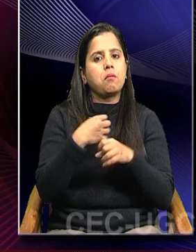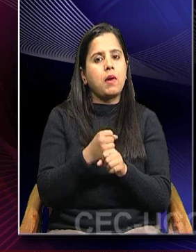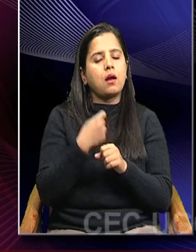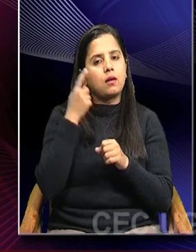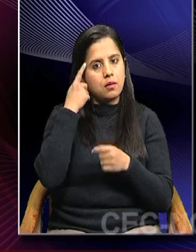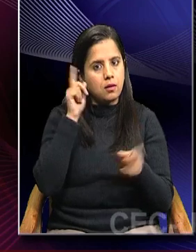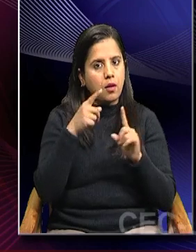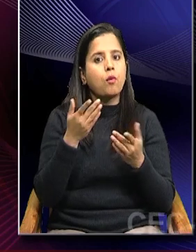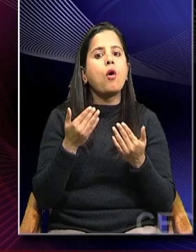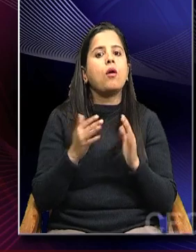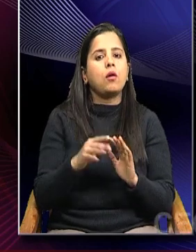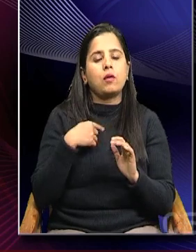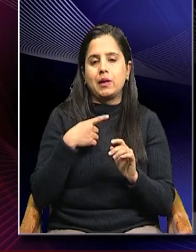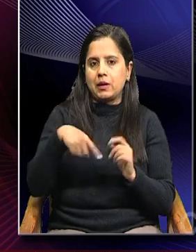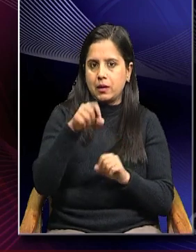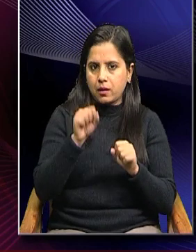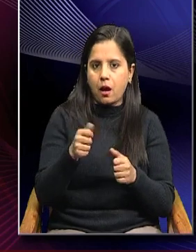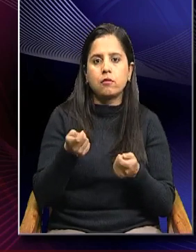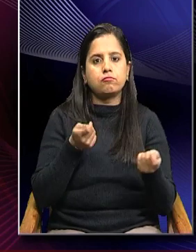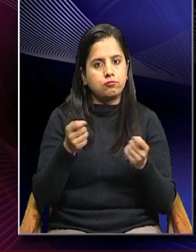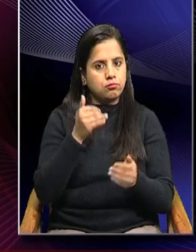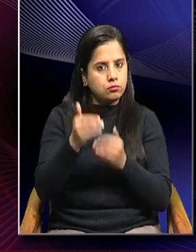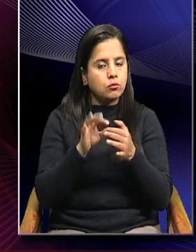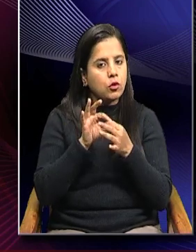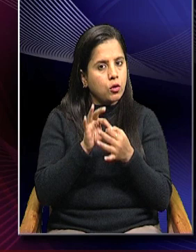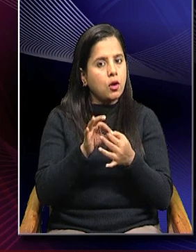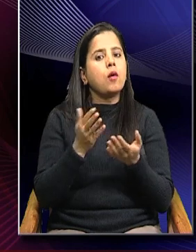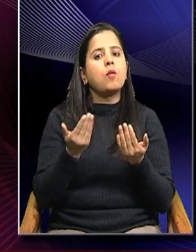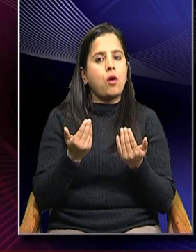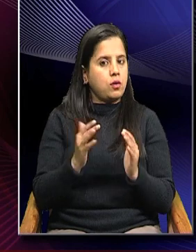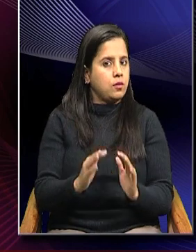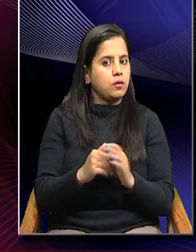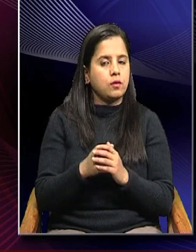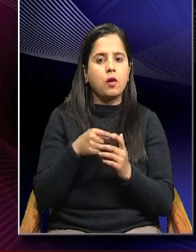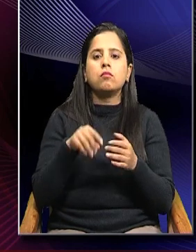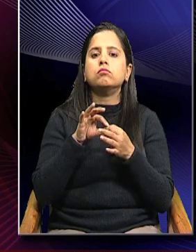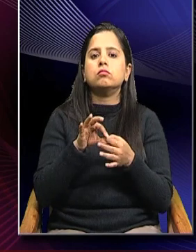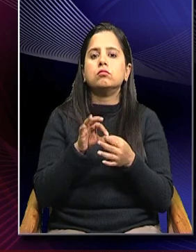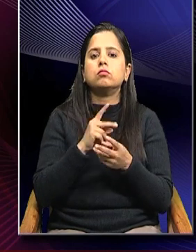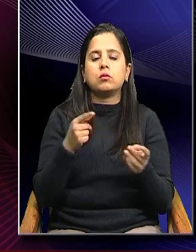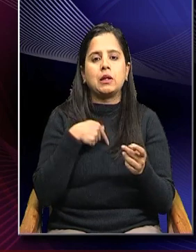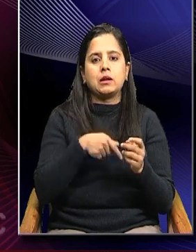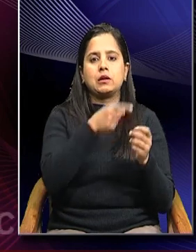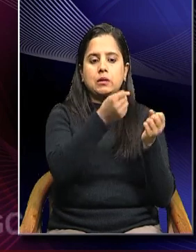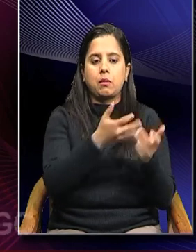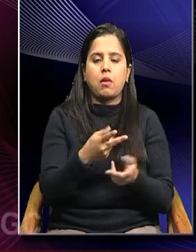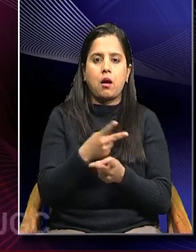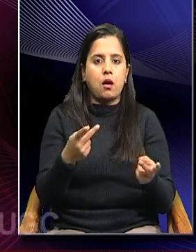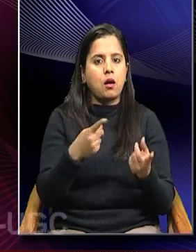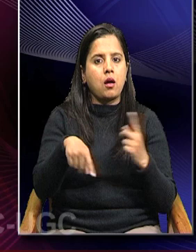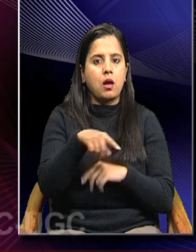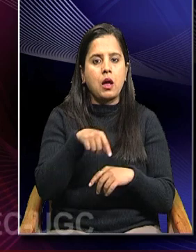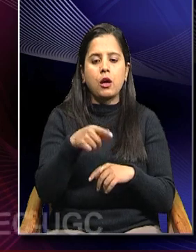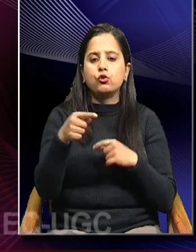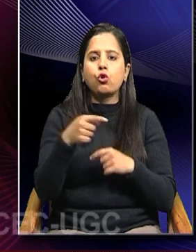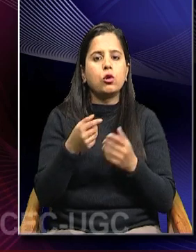strategy, and accordingly we can maintain a relationship, a kind of relationship with our suppliers where there is no short